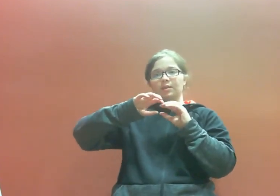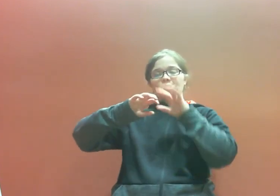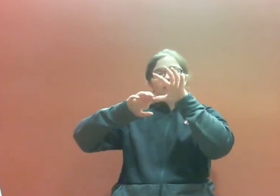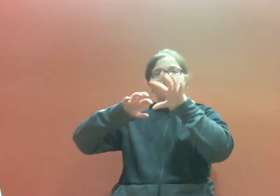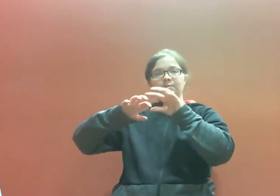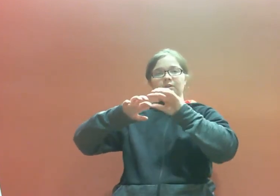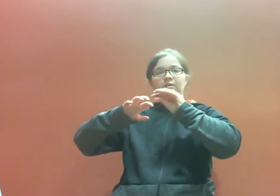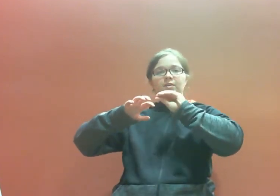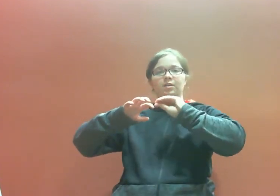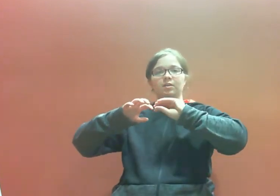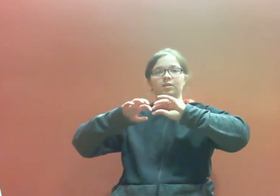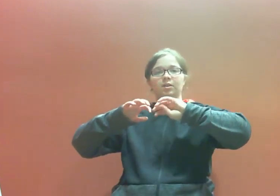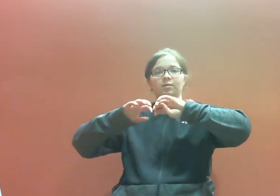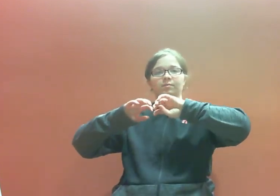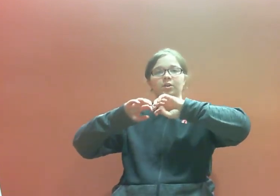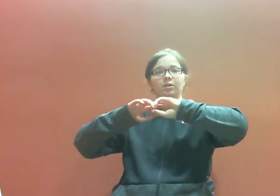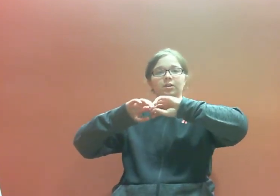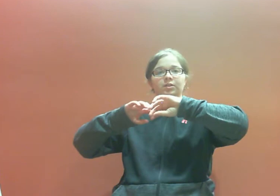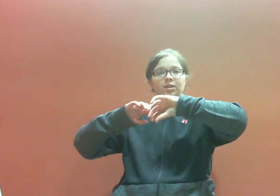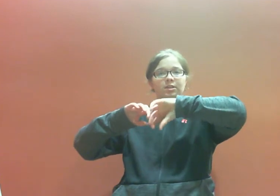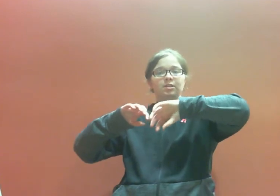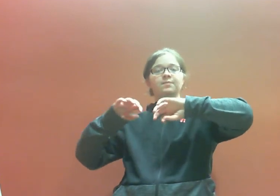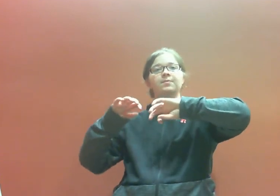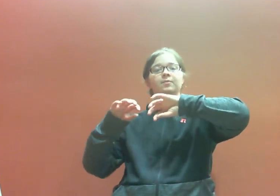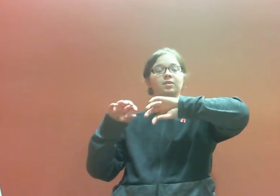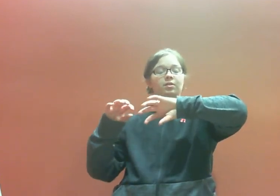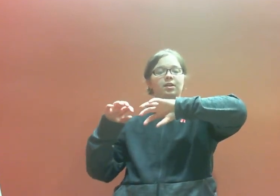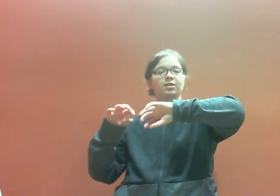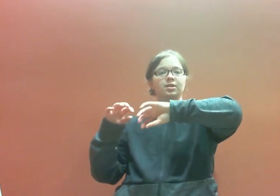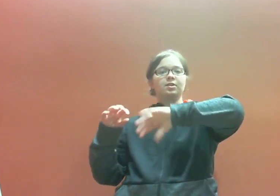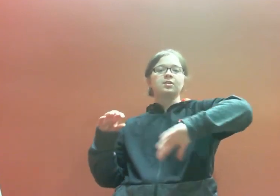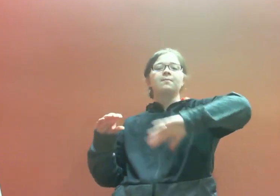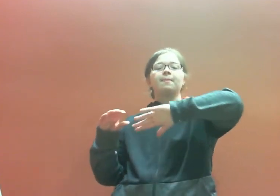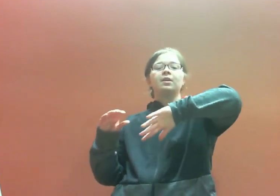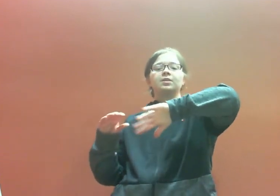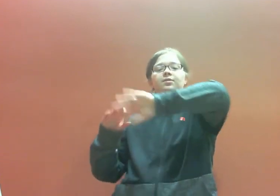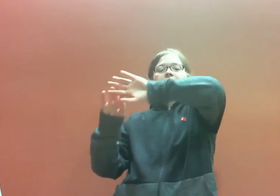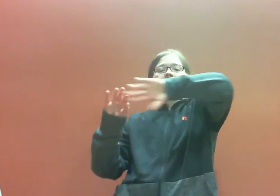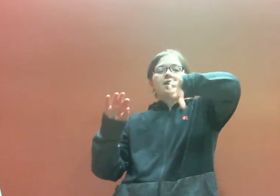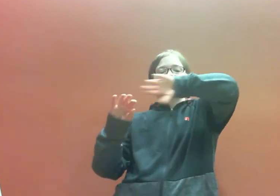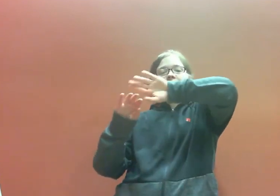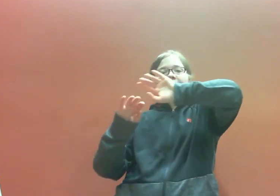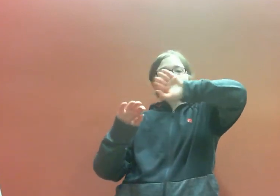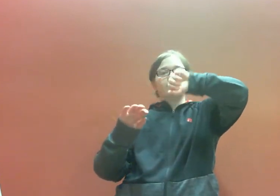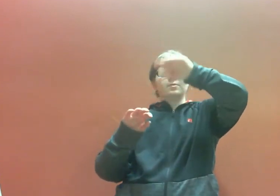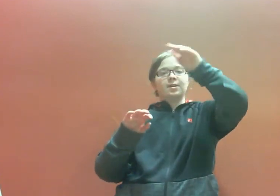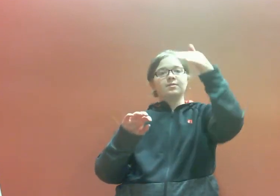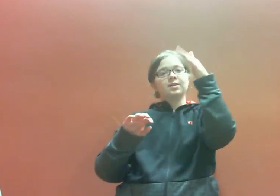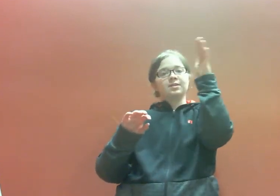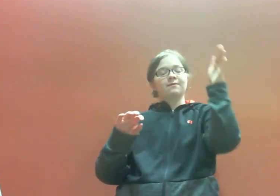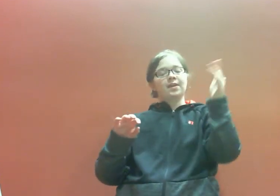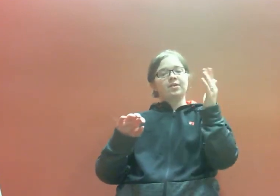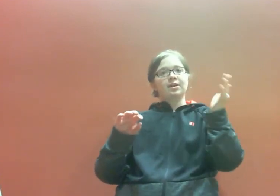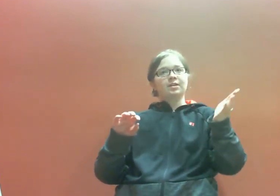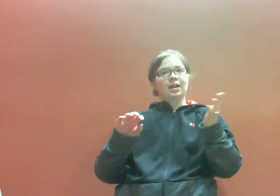second chamber, the cochlear duct, with all the hair cells, is going to kind of ride those waves because it's a very